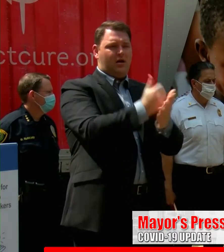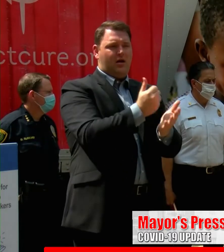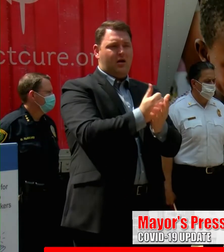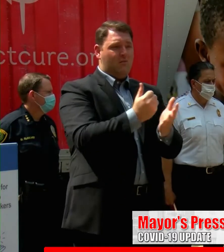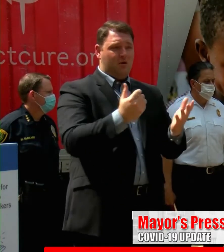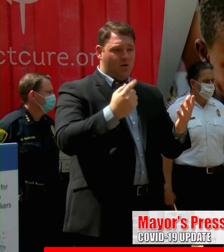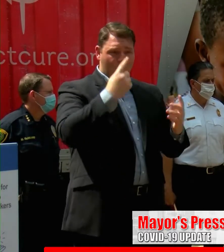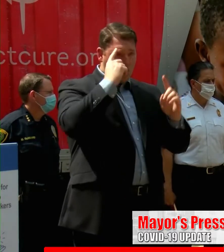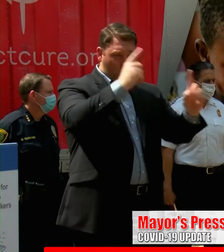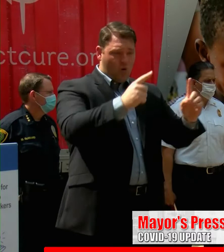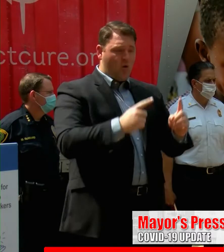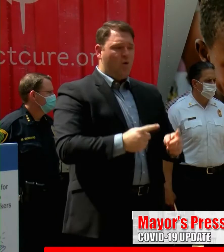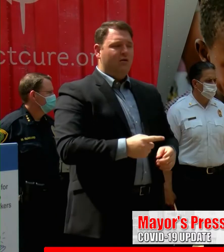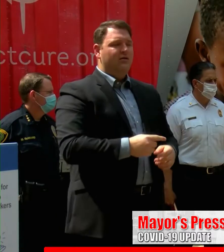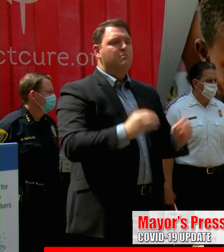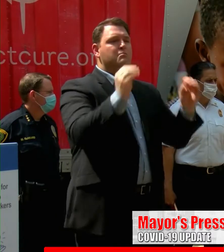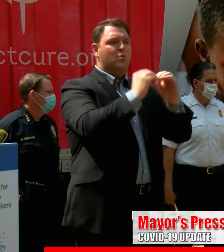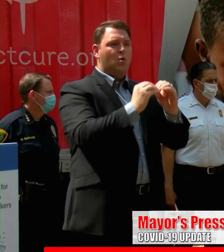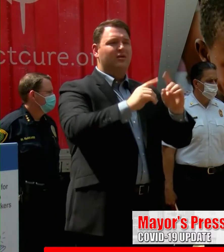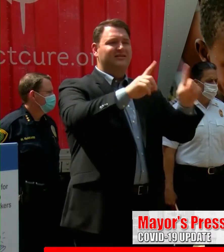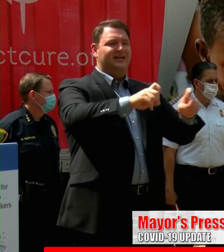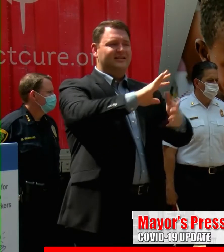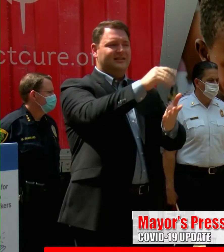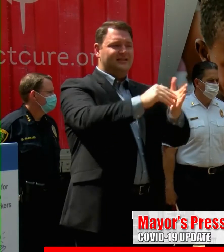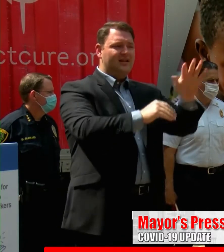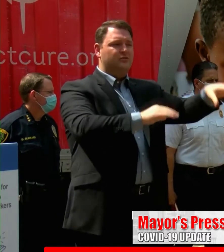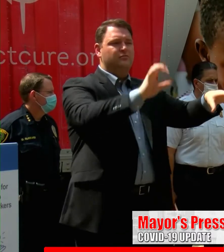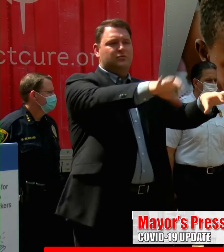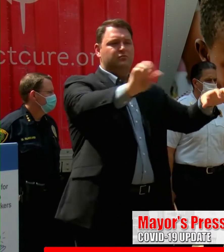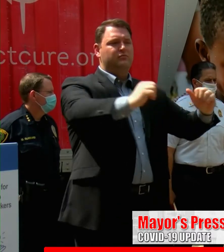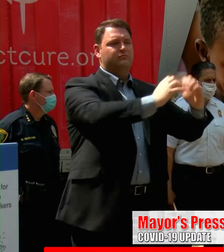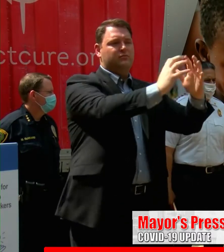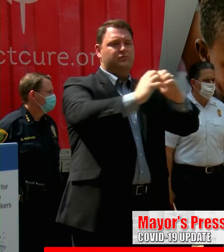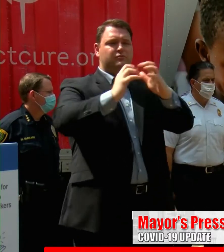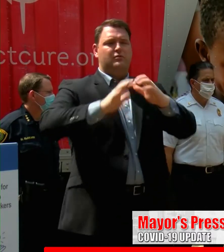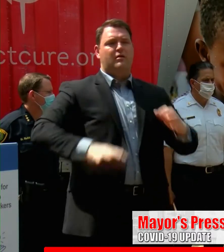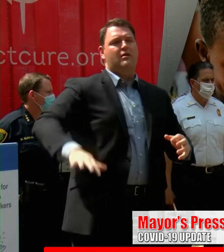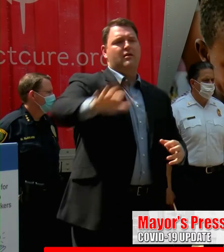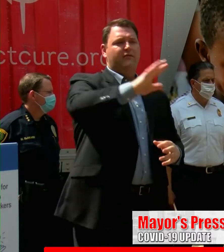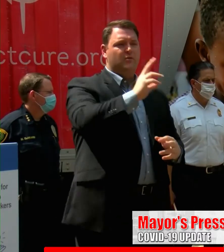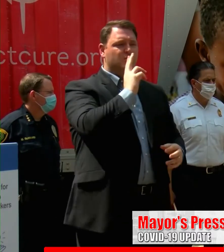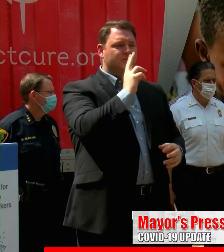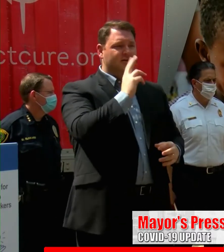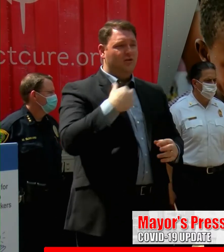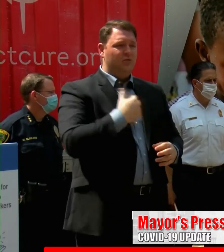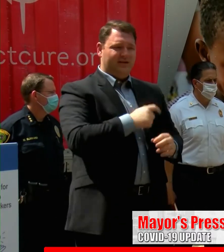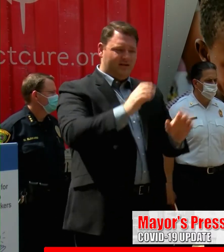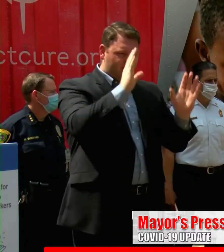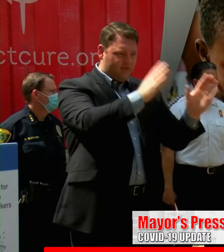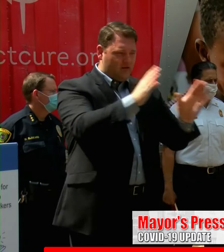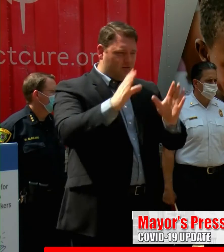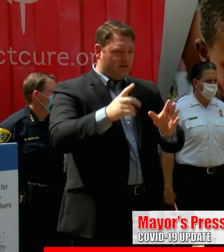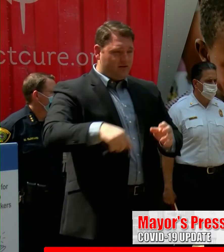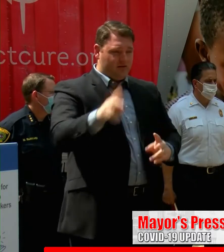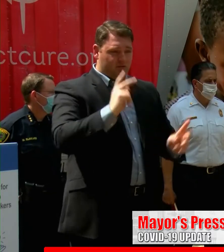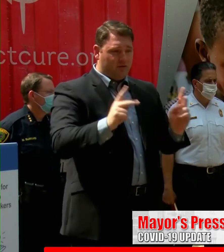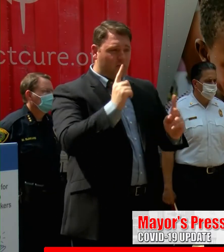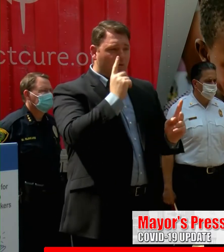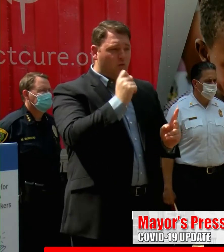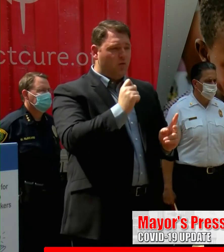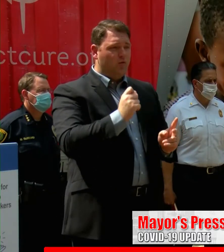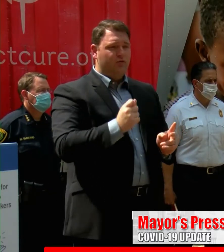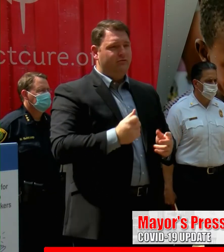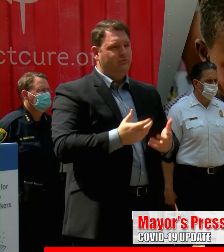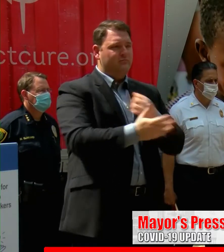testing sites within the city of Houston. We need to really focus on communities and neighborhoods that have been underserved, under-resourced, where